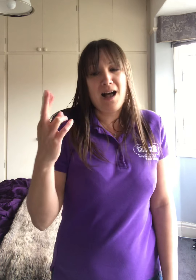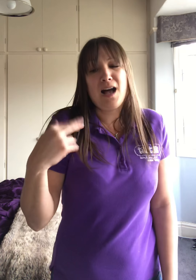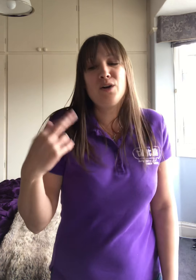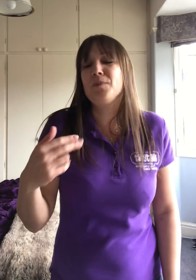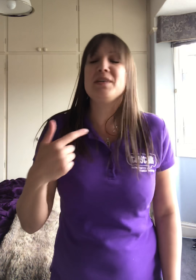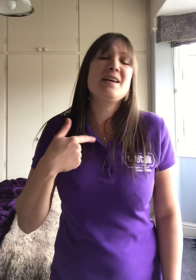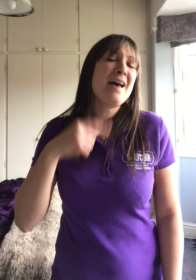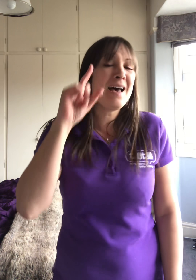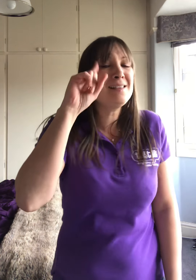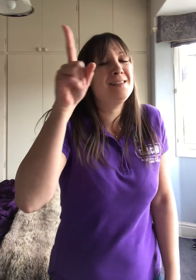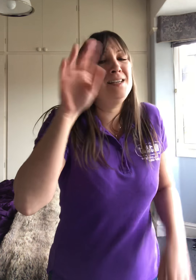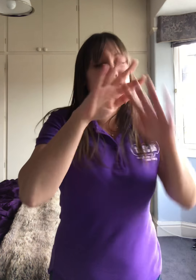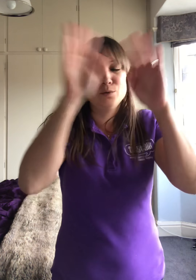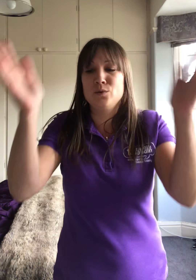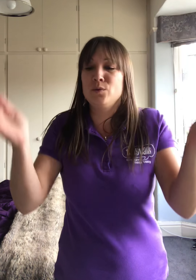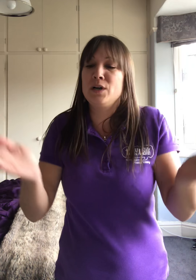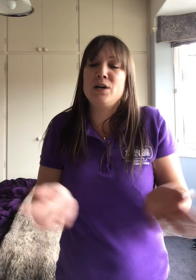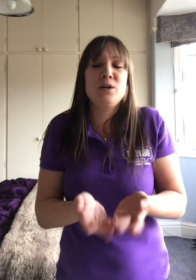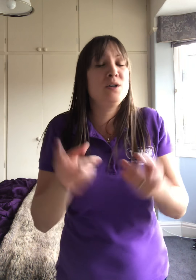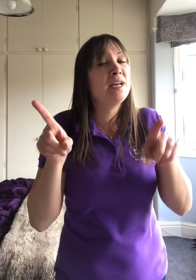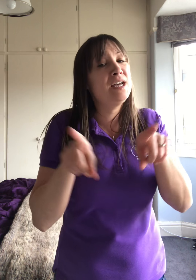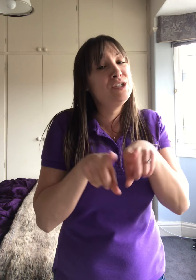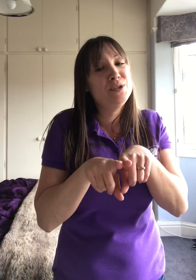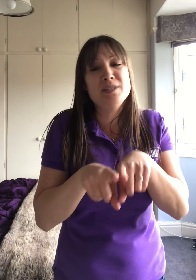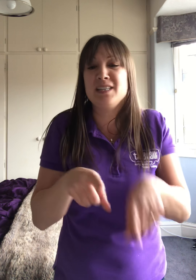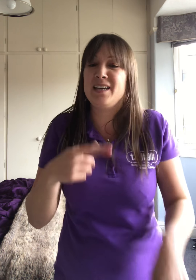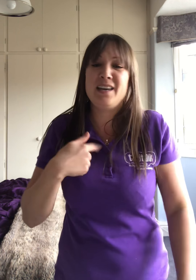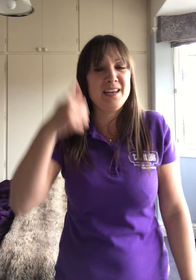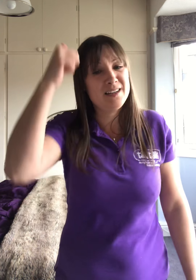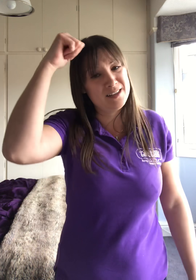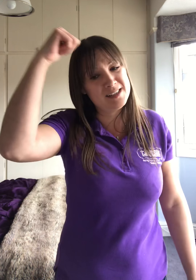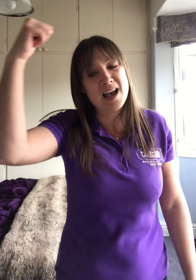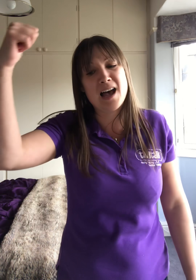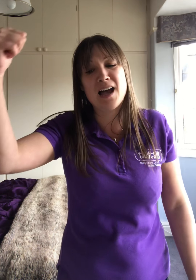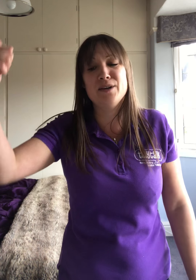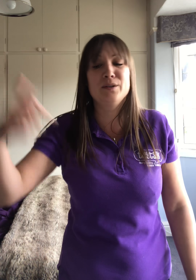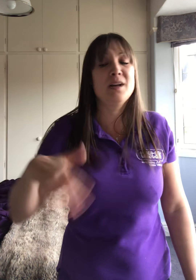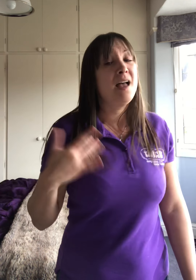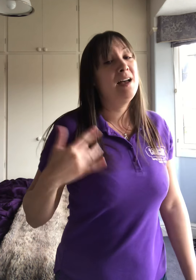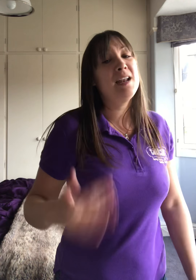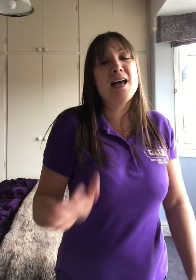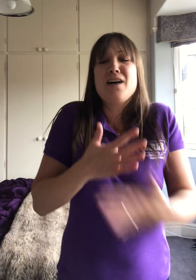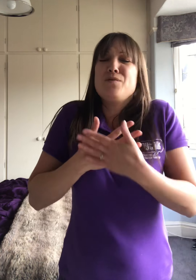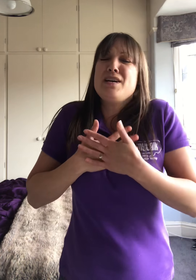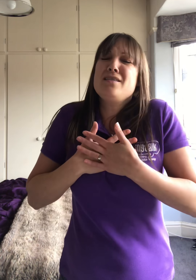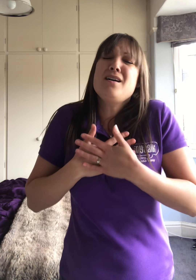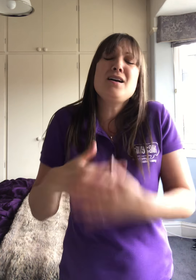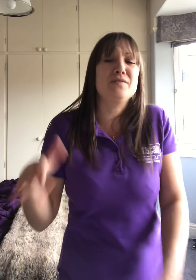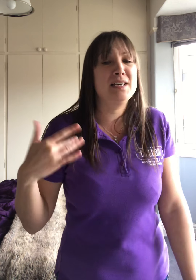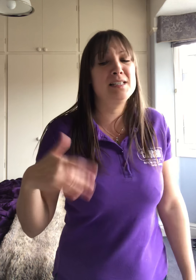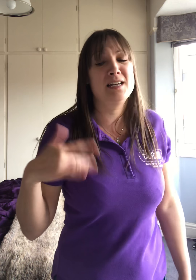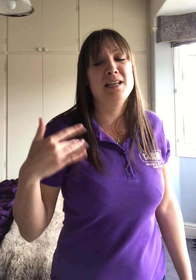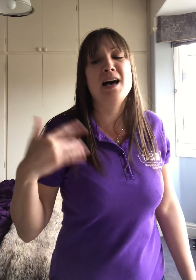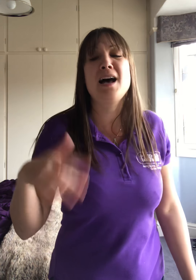I hope that I see the world as you did, cause I know a life with love is a